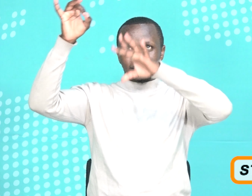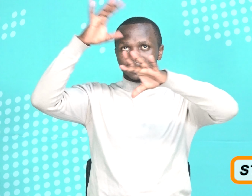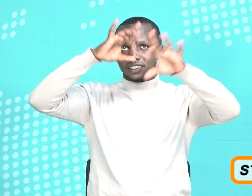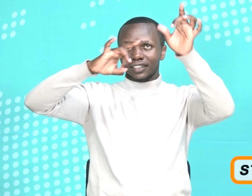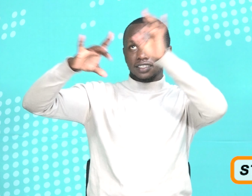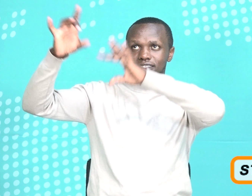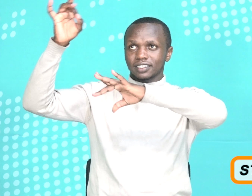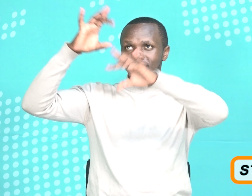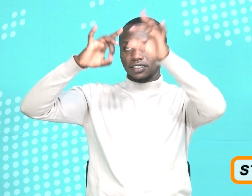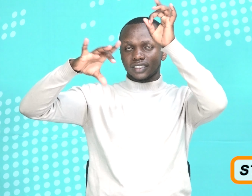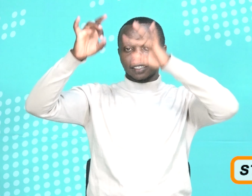stars,